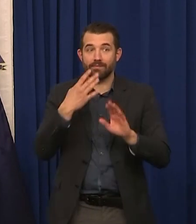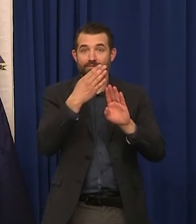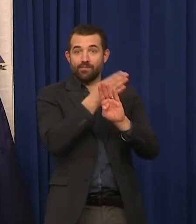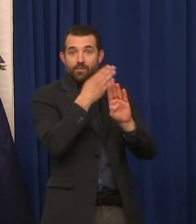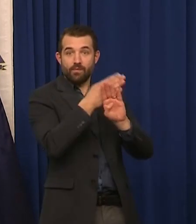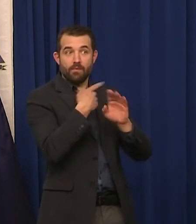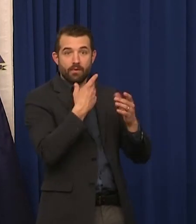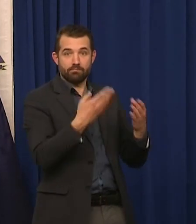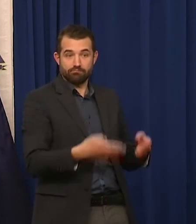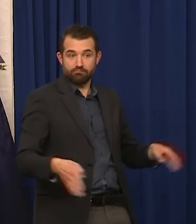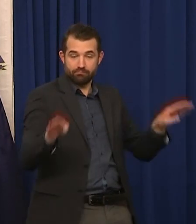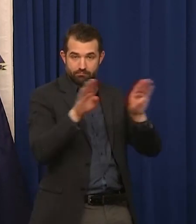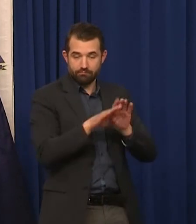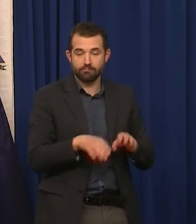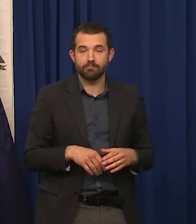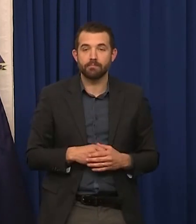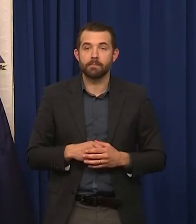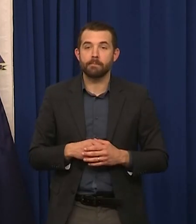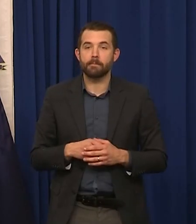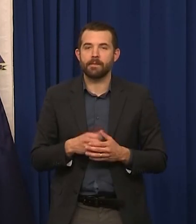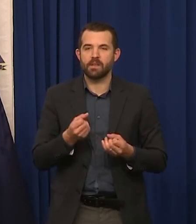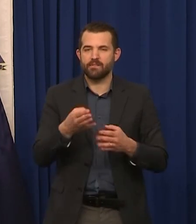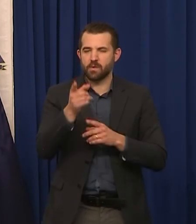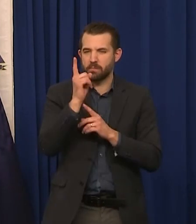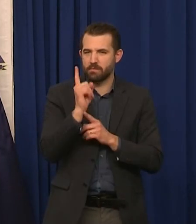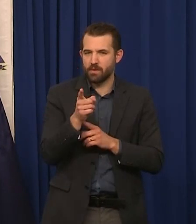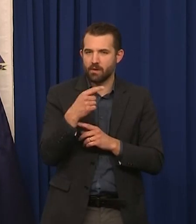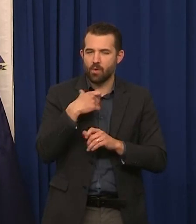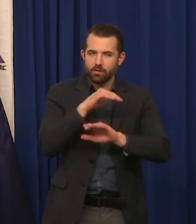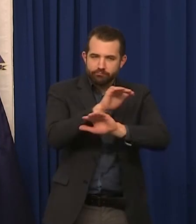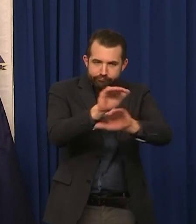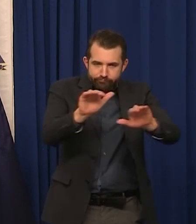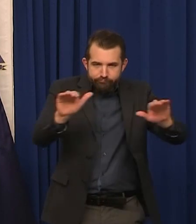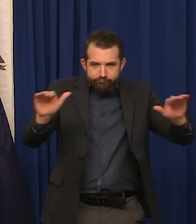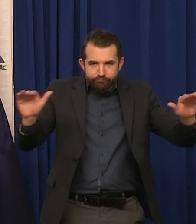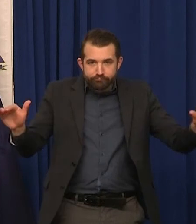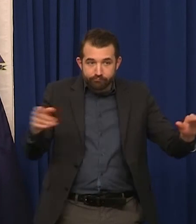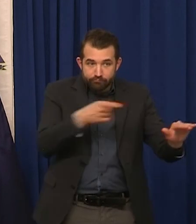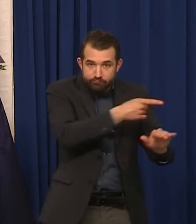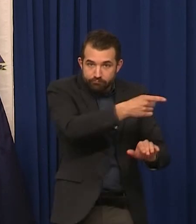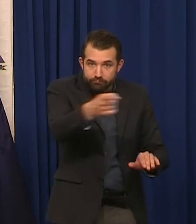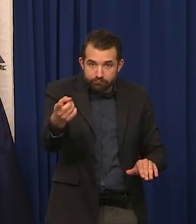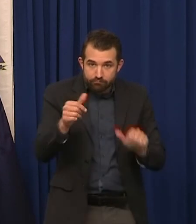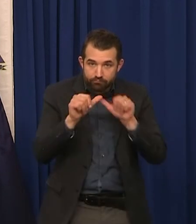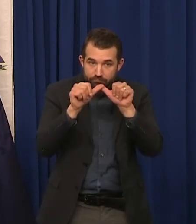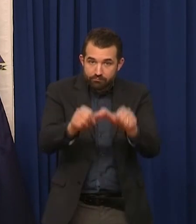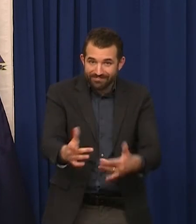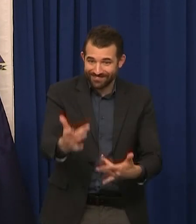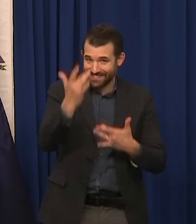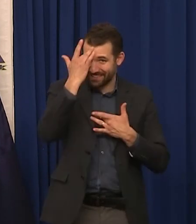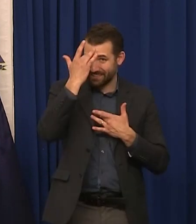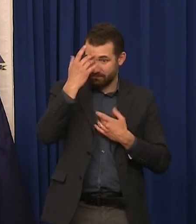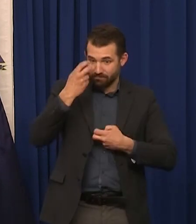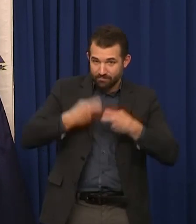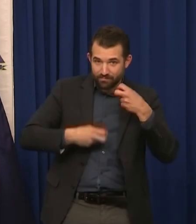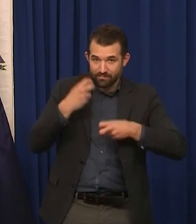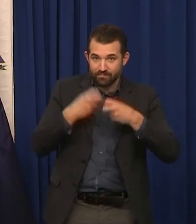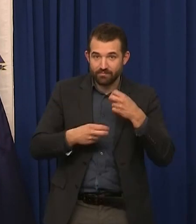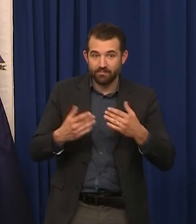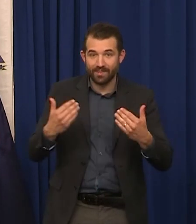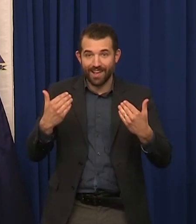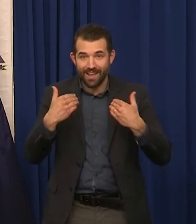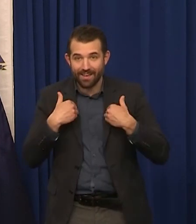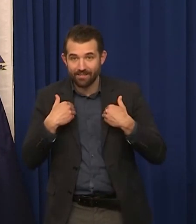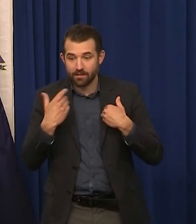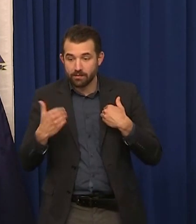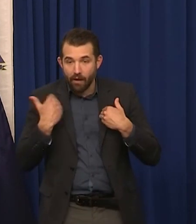a moment to remind everybody, whether you have a chronic medical condition, whether you have a young child that needs a well